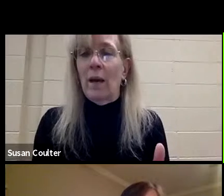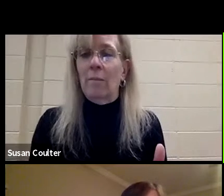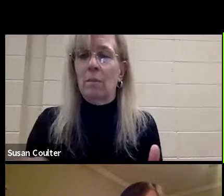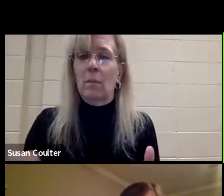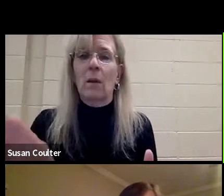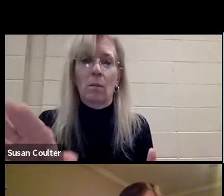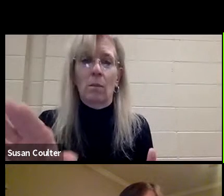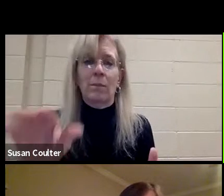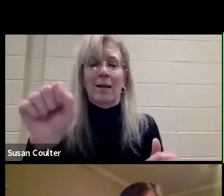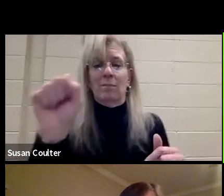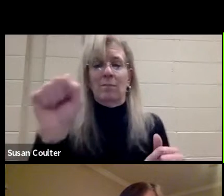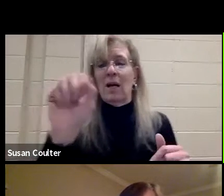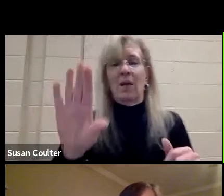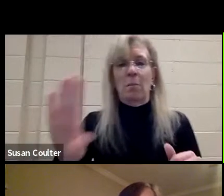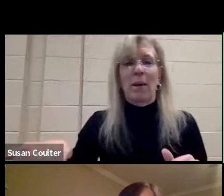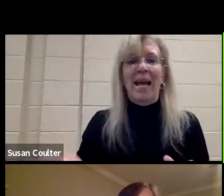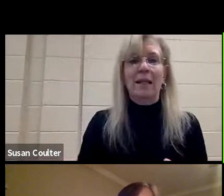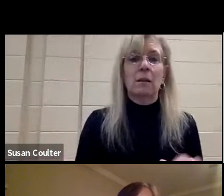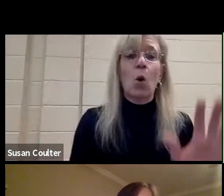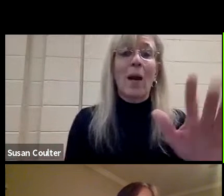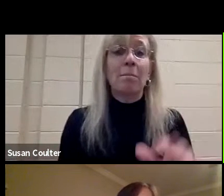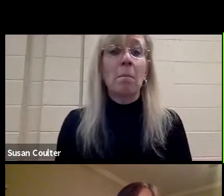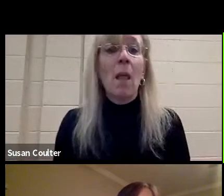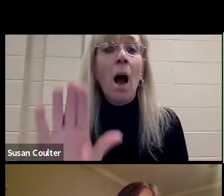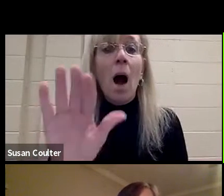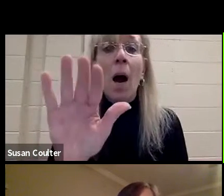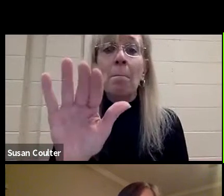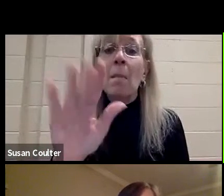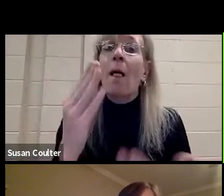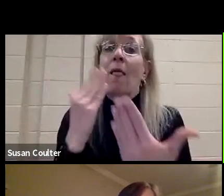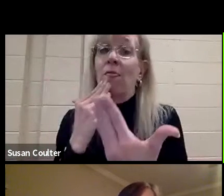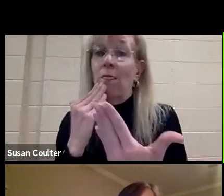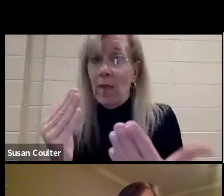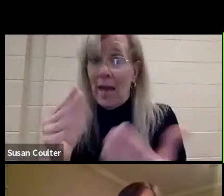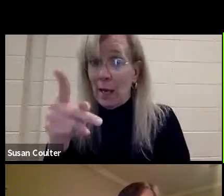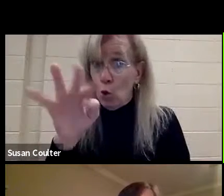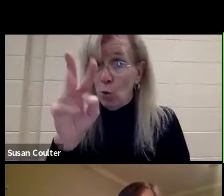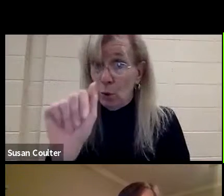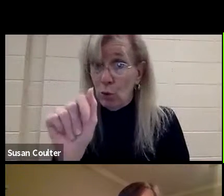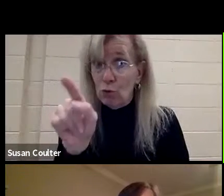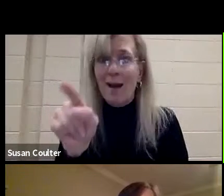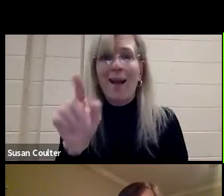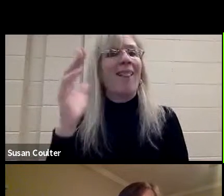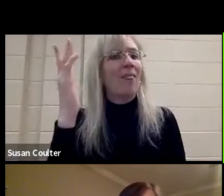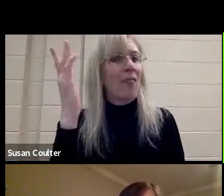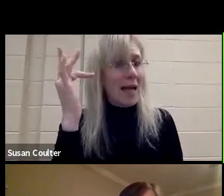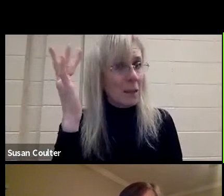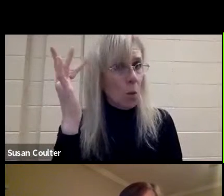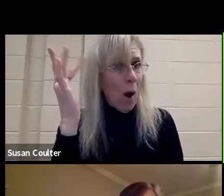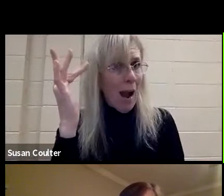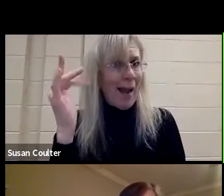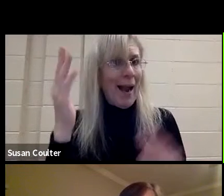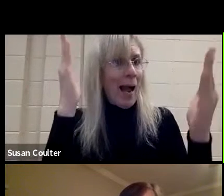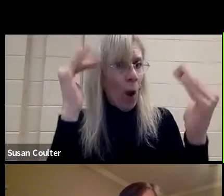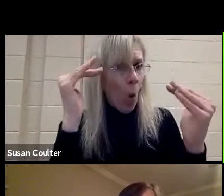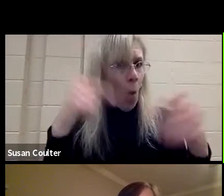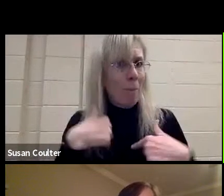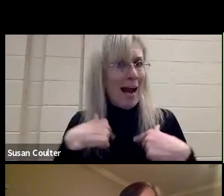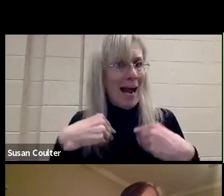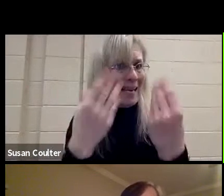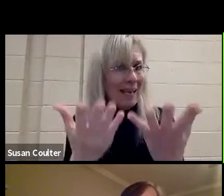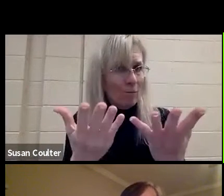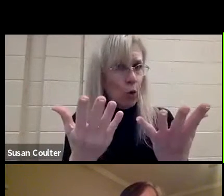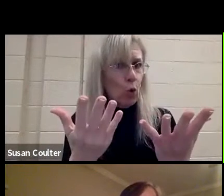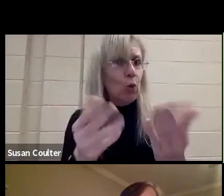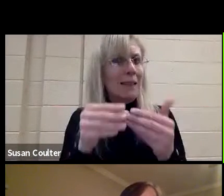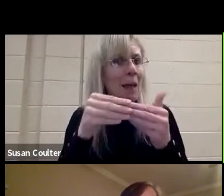Oh, okay. Yeah, I think passed. Okay. Um, thank you, Patricia. That's why I hope